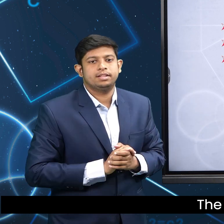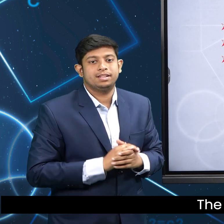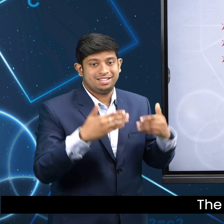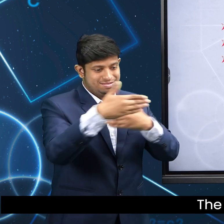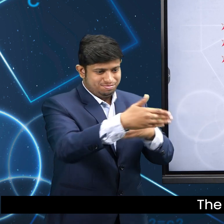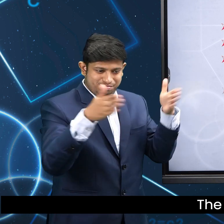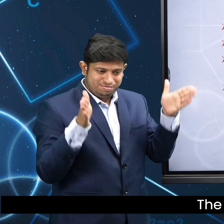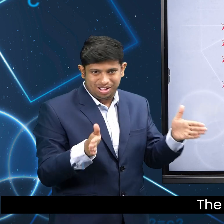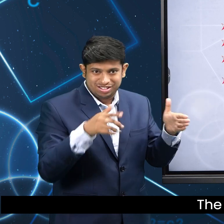the volume of a cuboid.